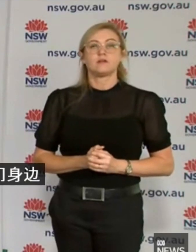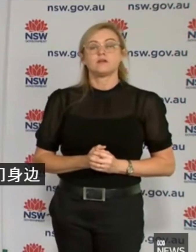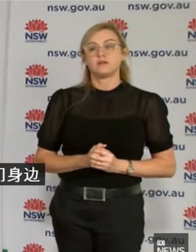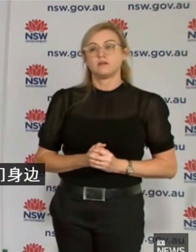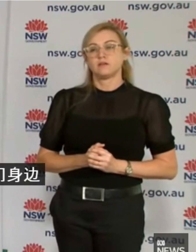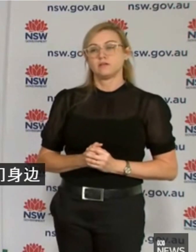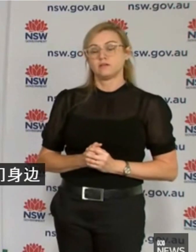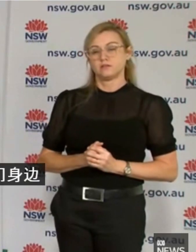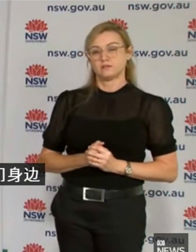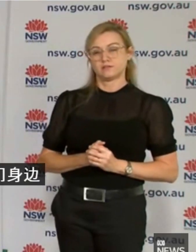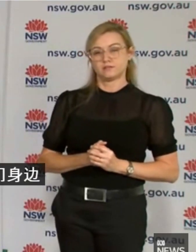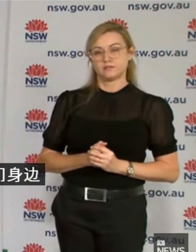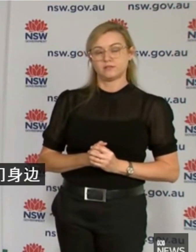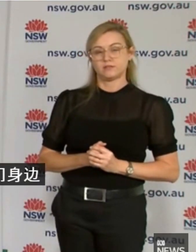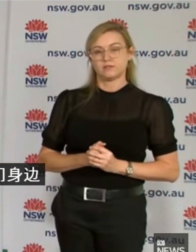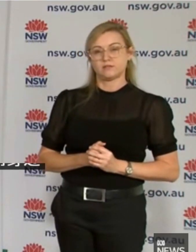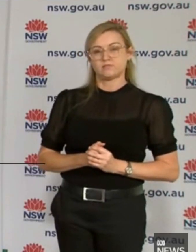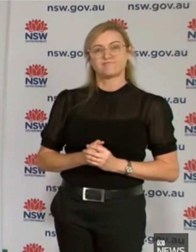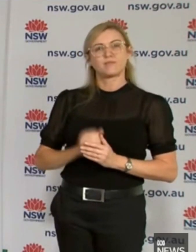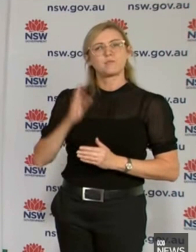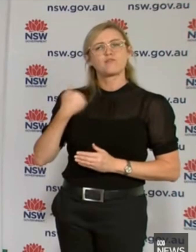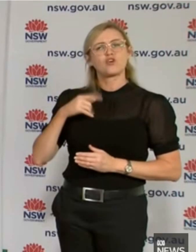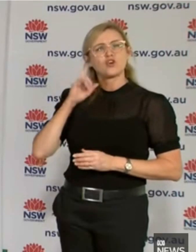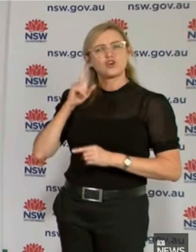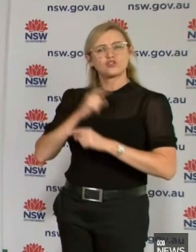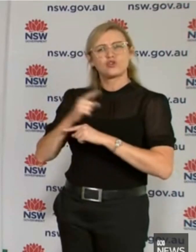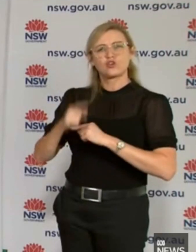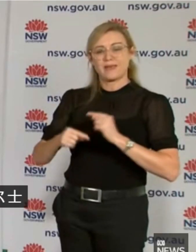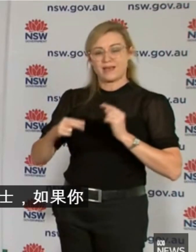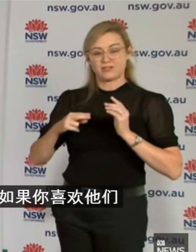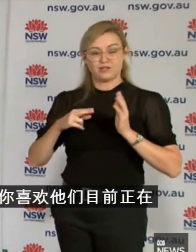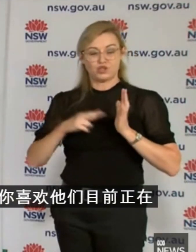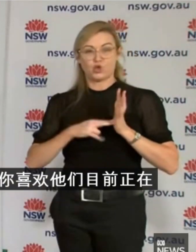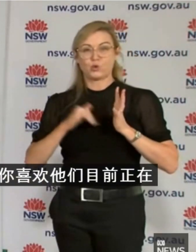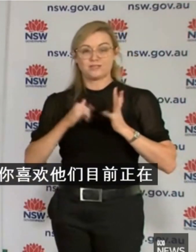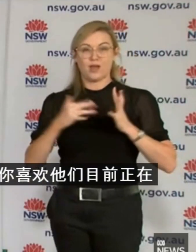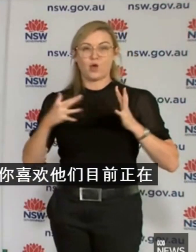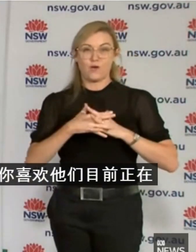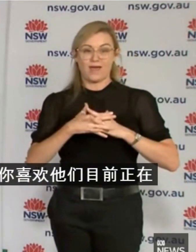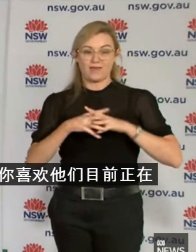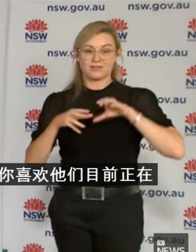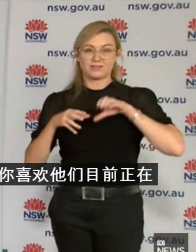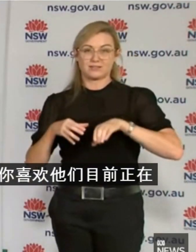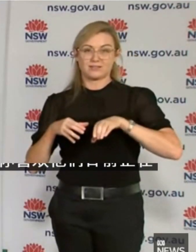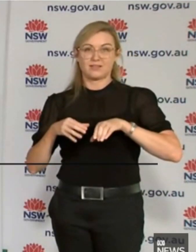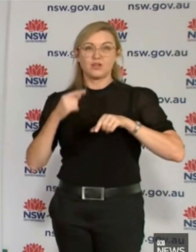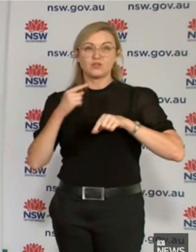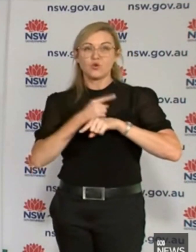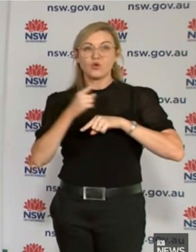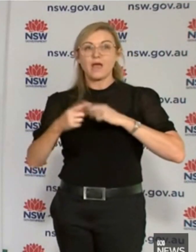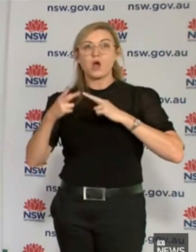at going alone, if you like, with New South Wales and international borders, that they're currently in discussions with Gladys Berejiklian over